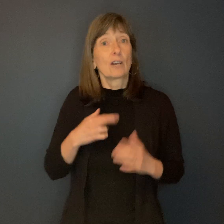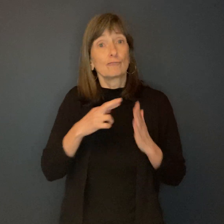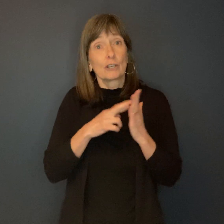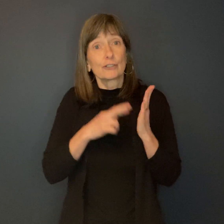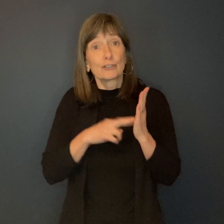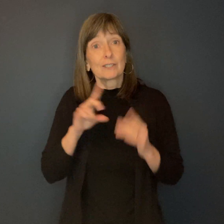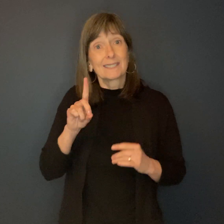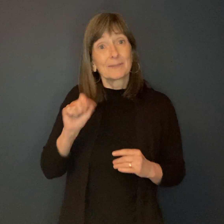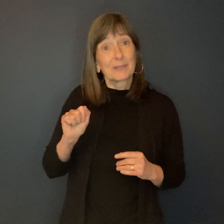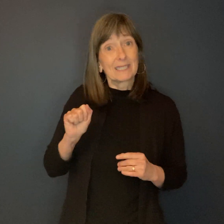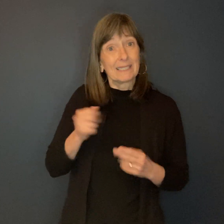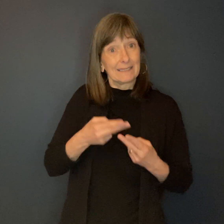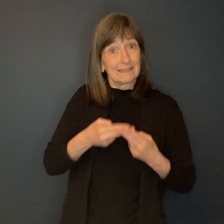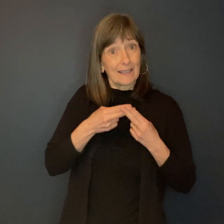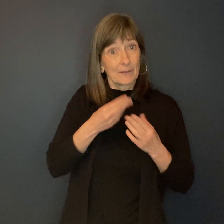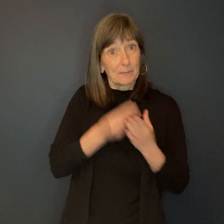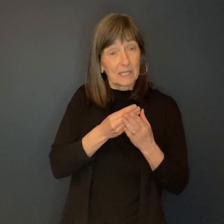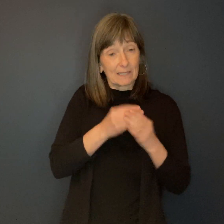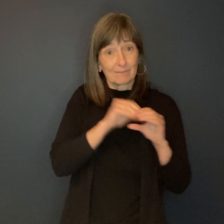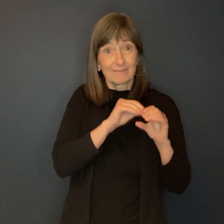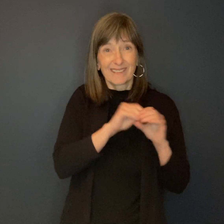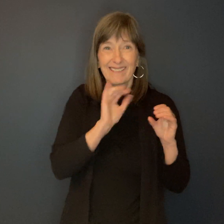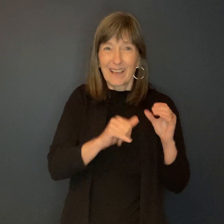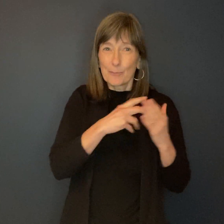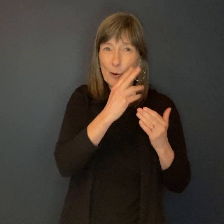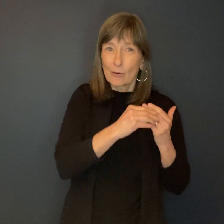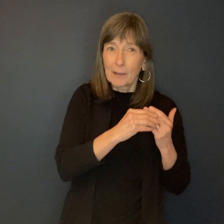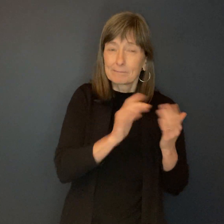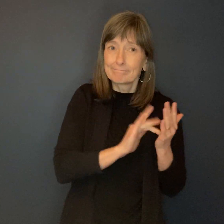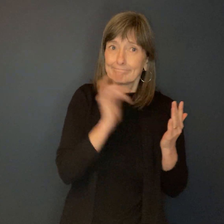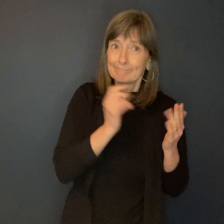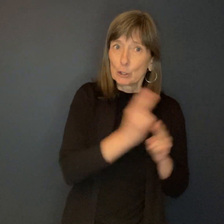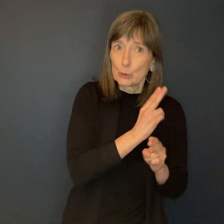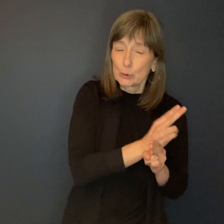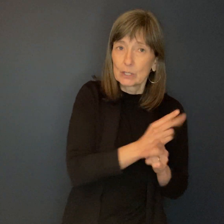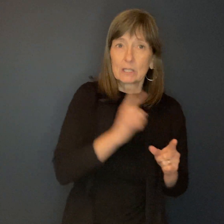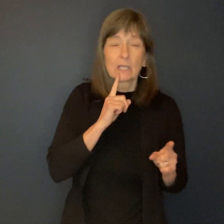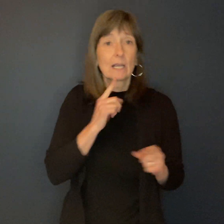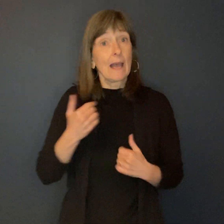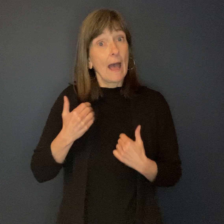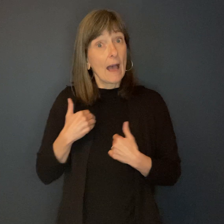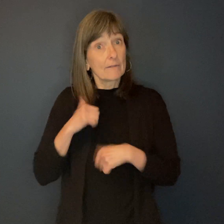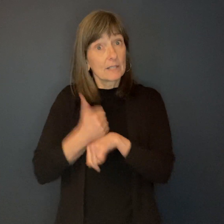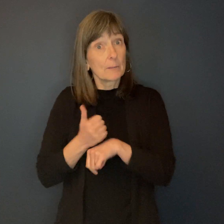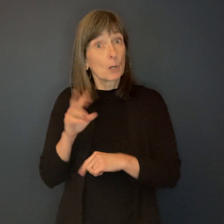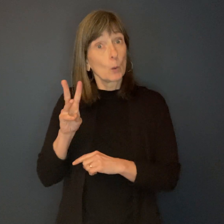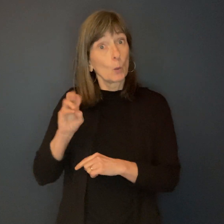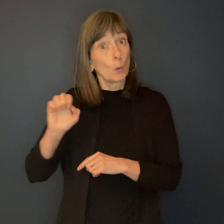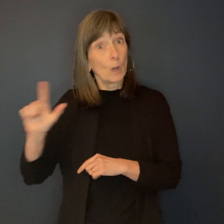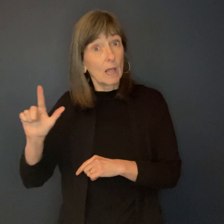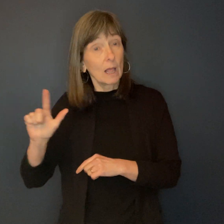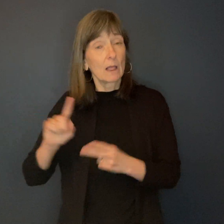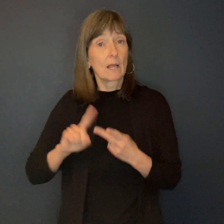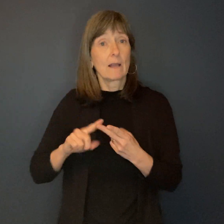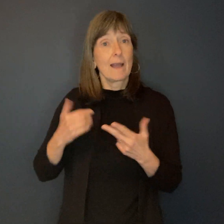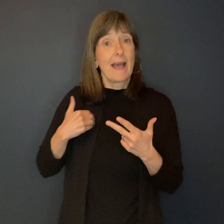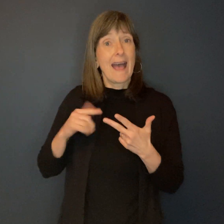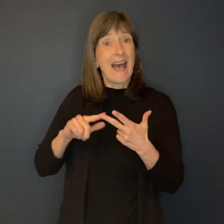the support trusts, having a will, having trusts set up in the will, having living wills, having